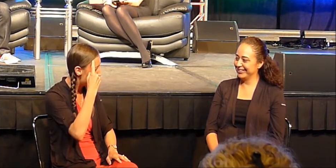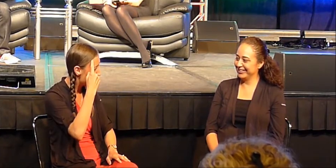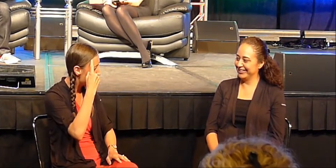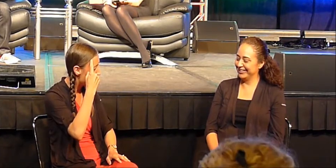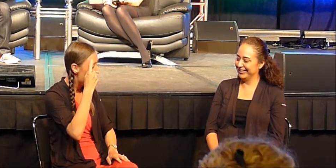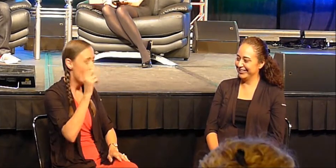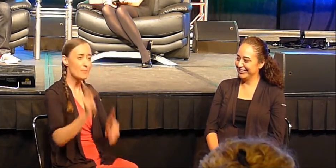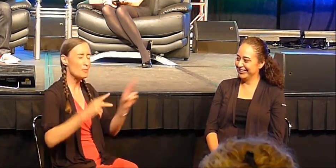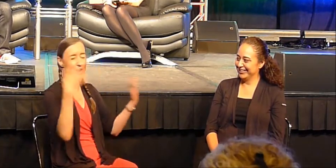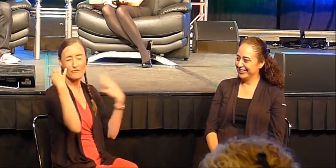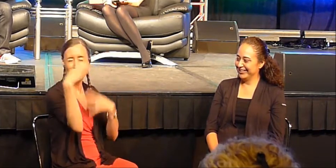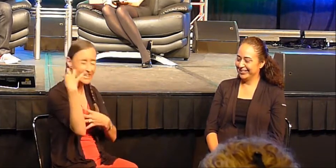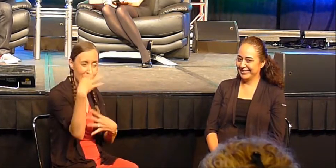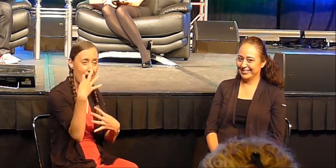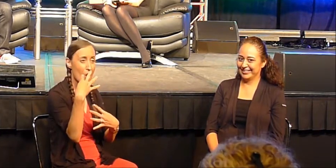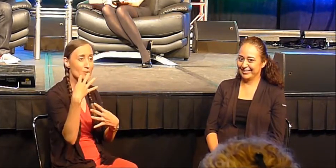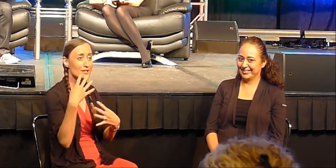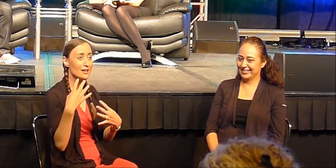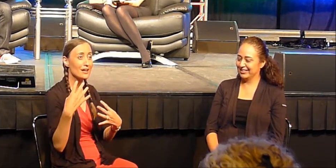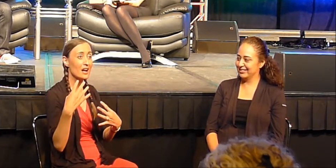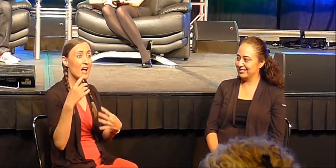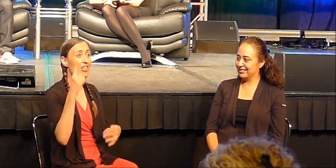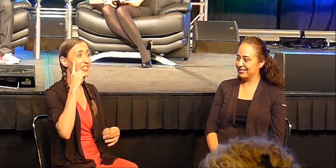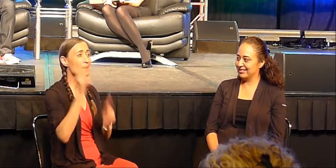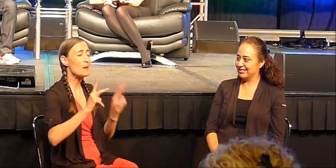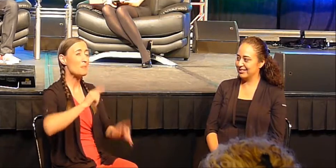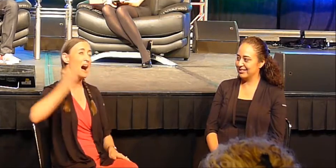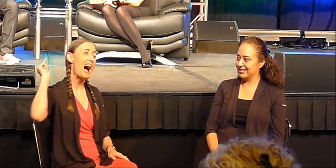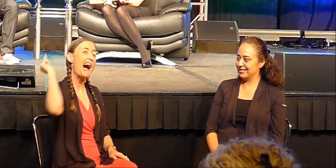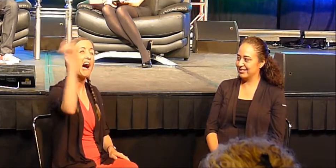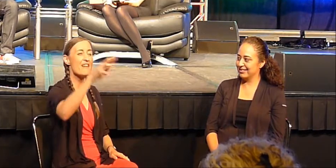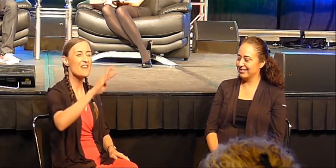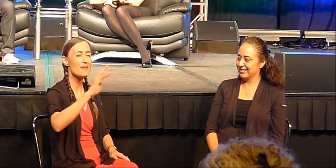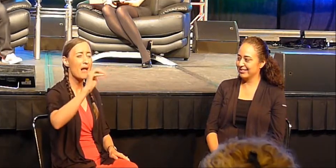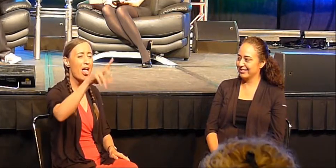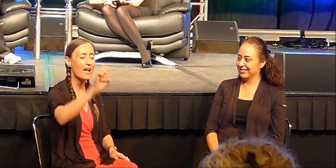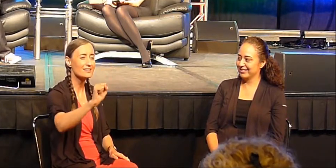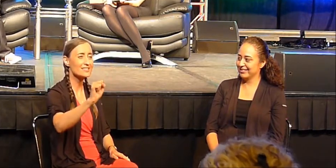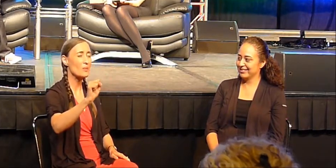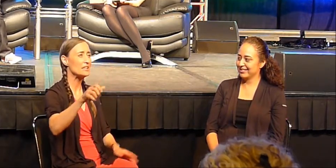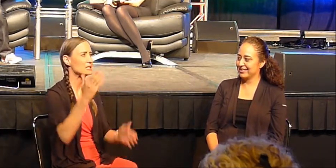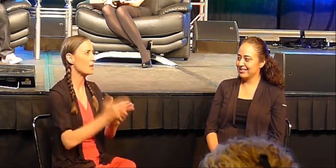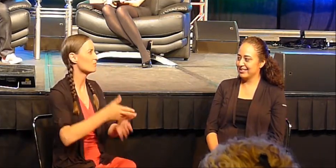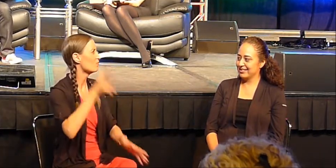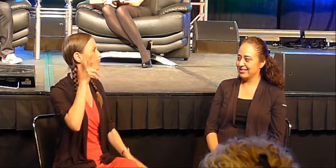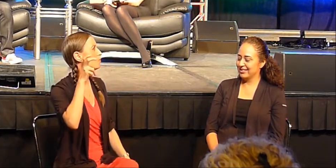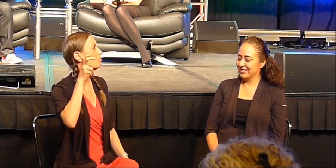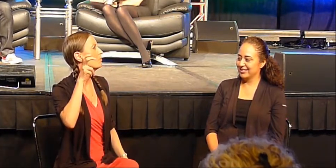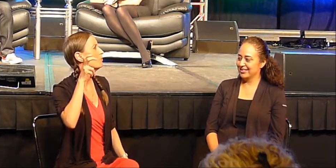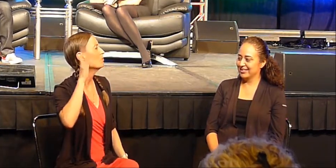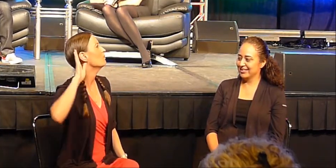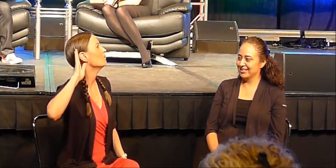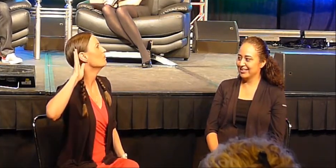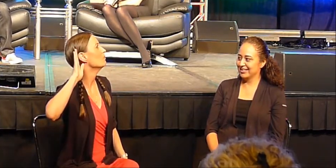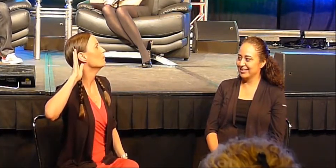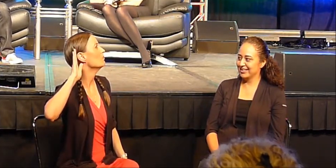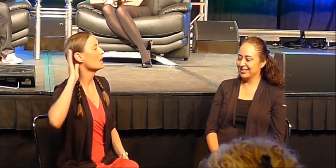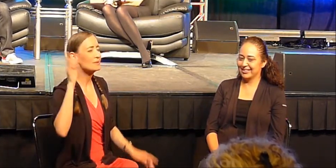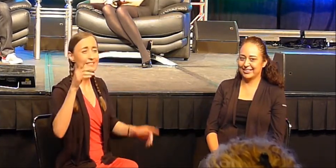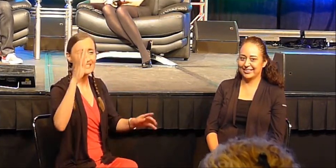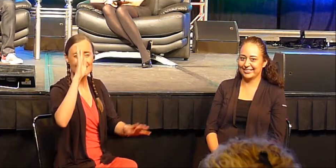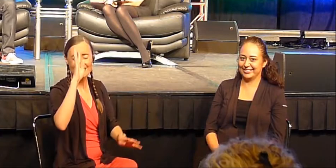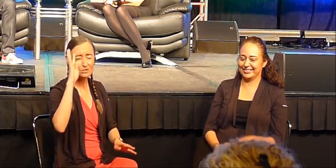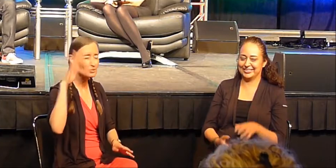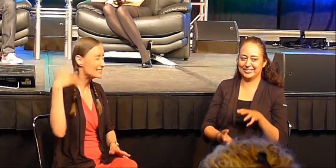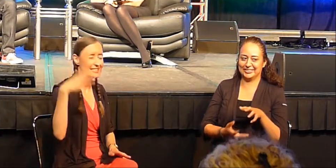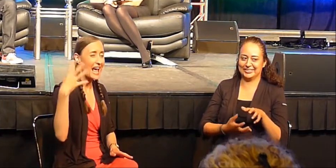People were freaking out. I think people from 5 miles away stopped what they were doing and listened. It was insane. I looked over